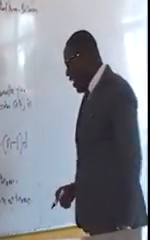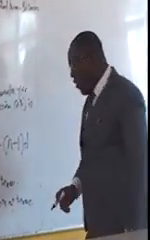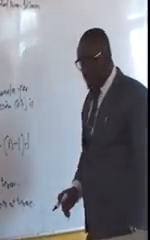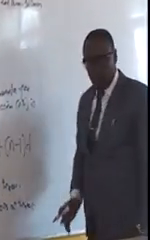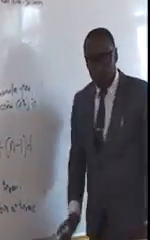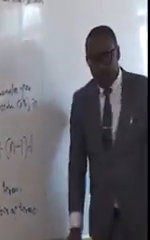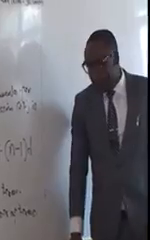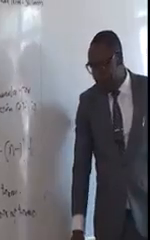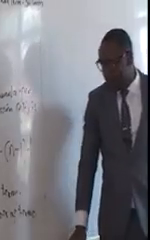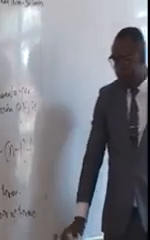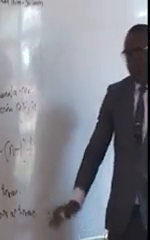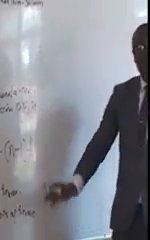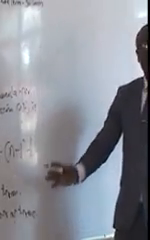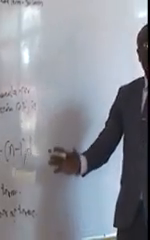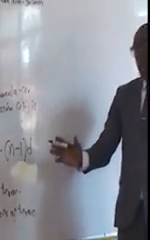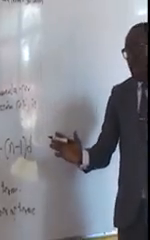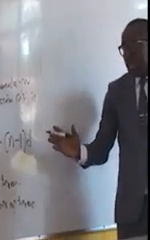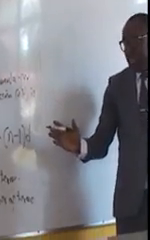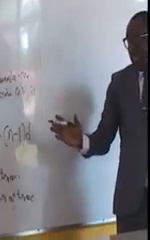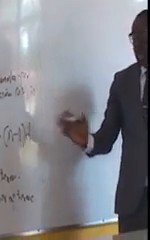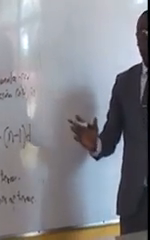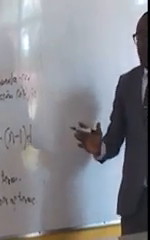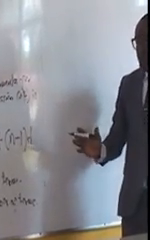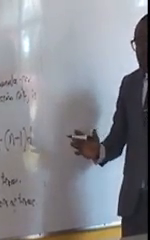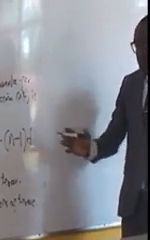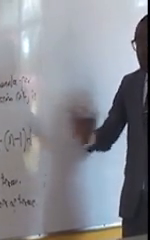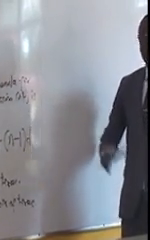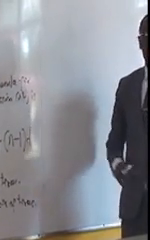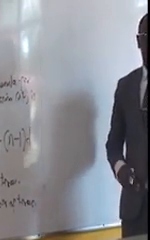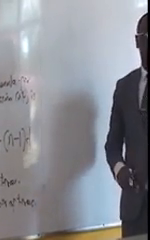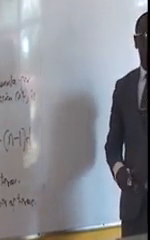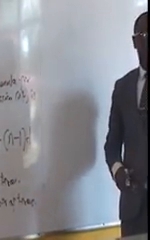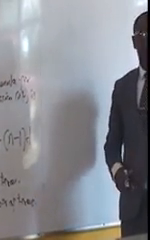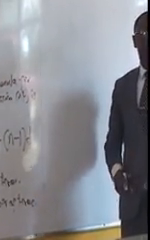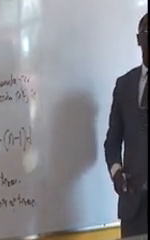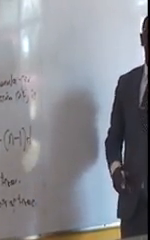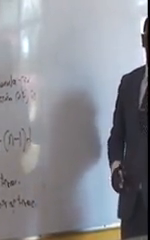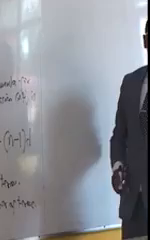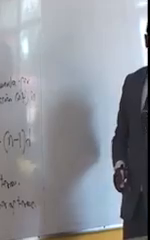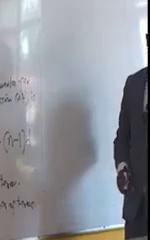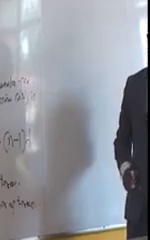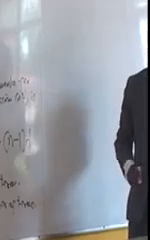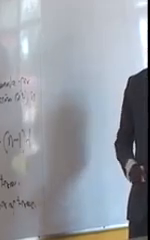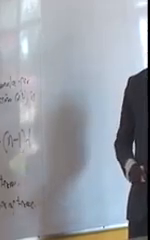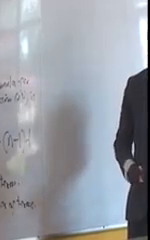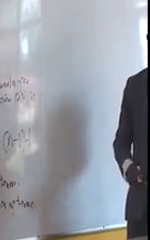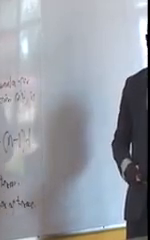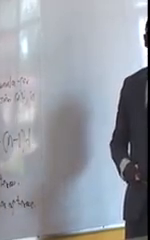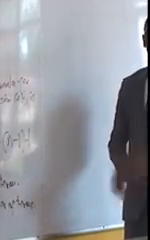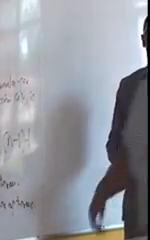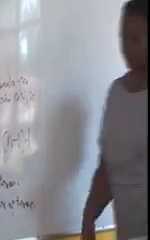We shall also look at the next value, which is D. We've already established the